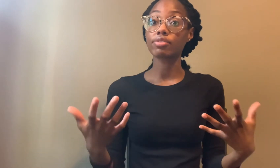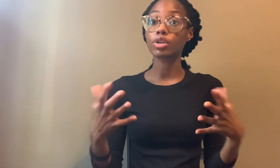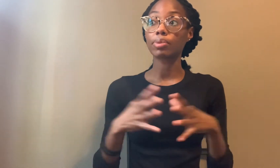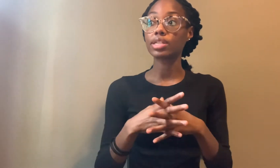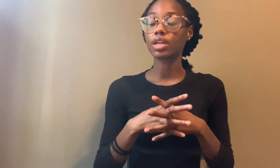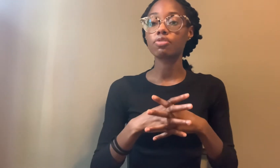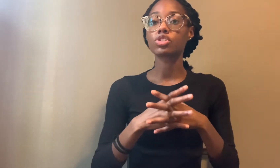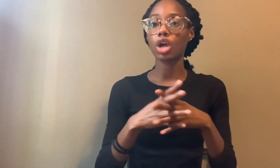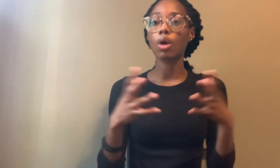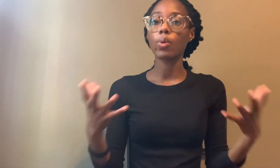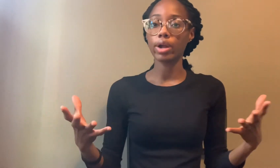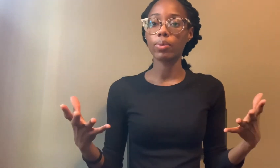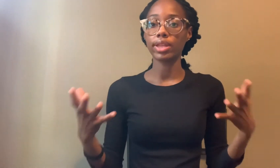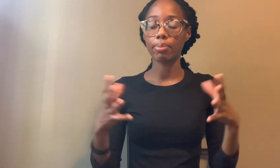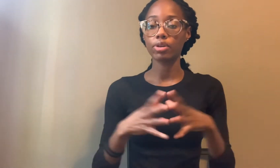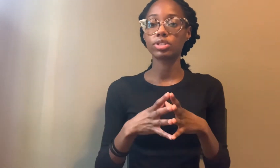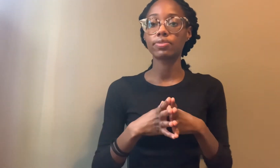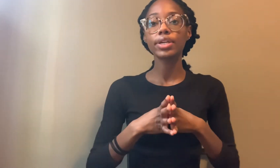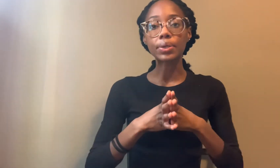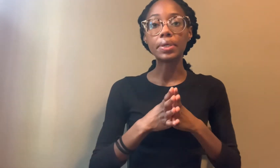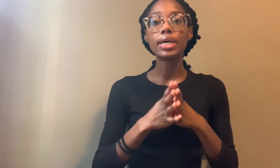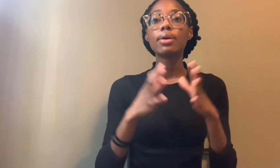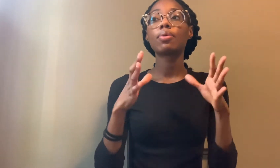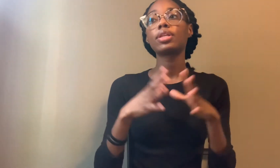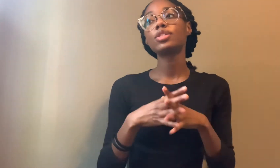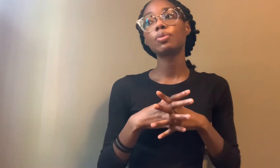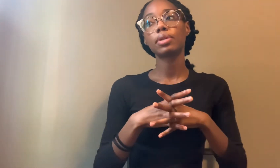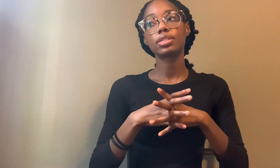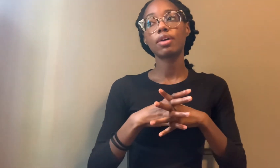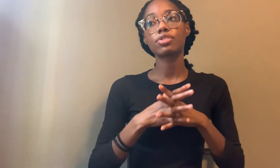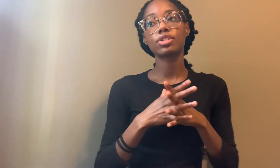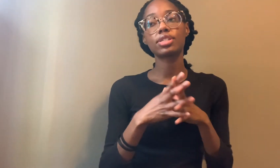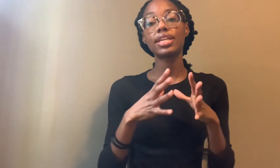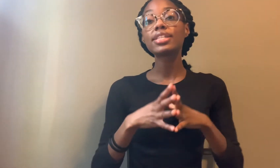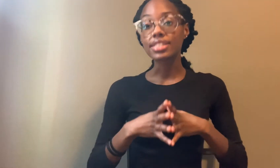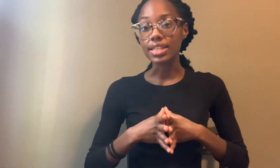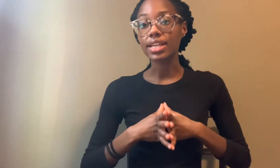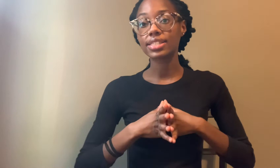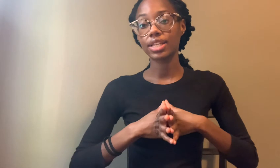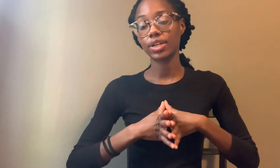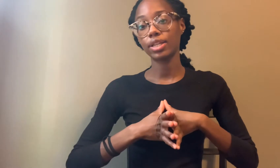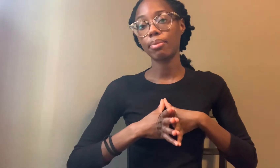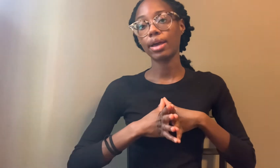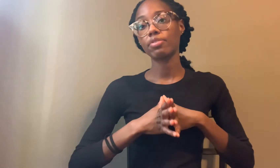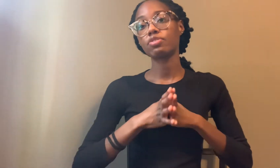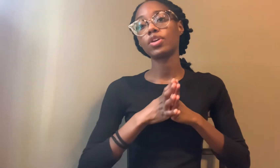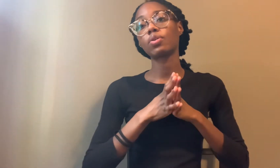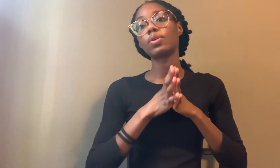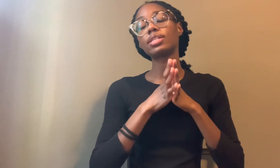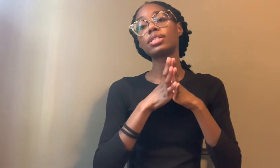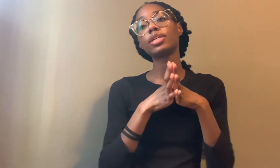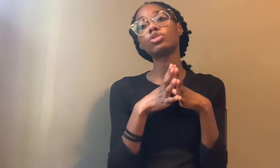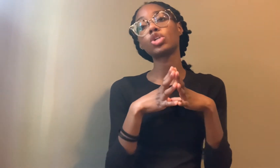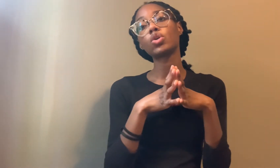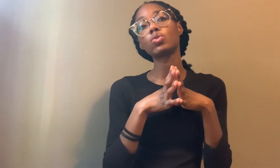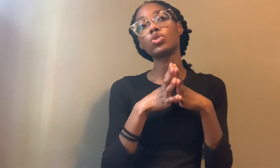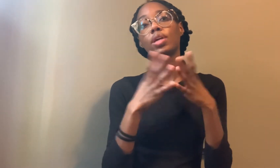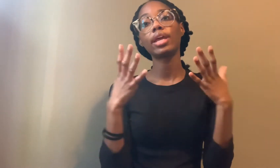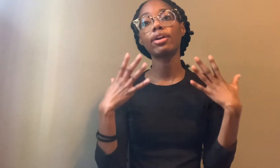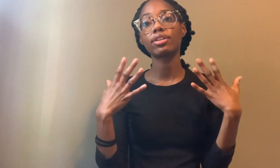police officers are aware when they approach the vehicle. Well, these two police officers did see that sticker in the back of his vehicle and still chose, you can hear it on their